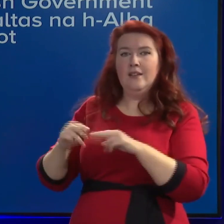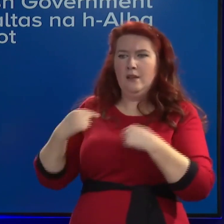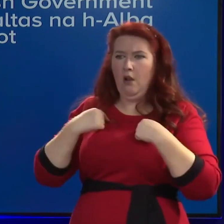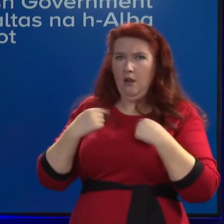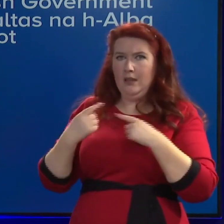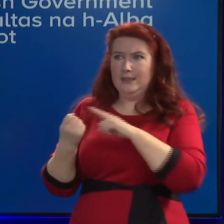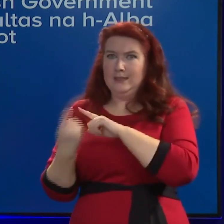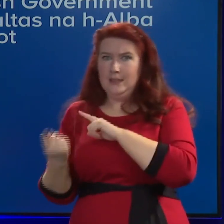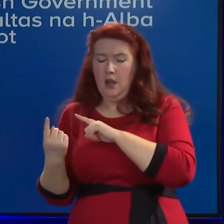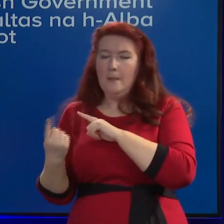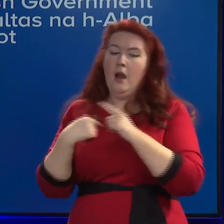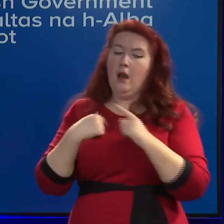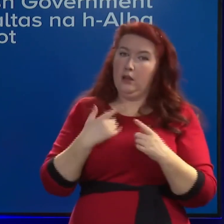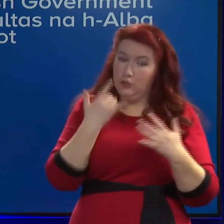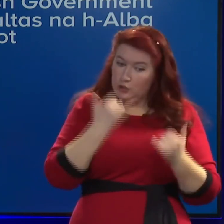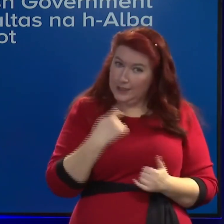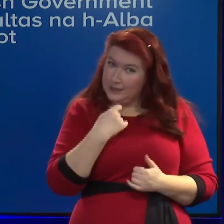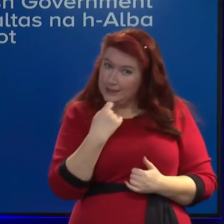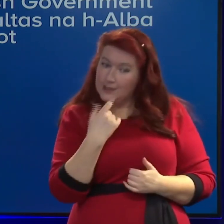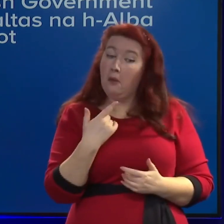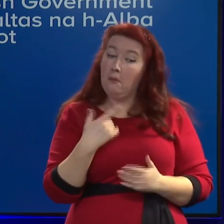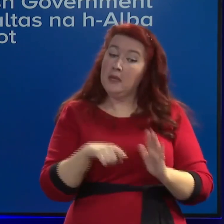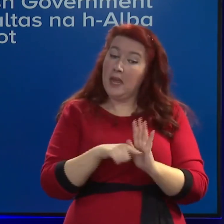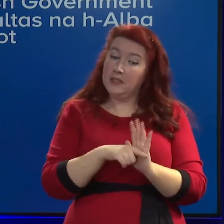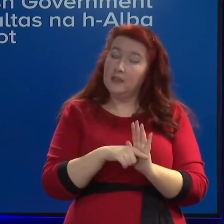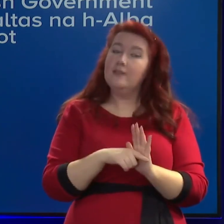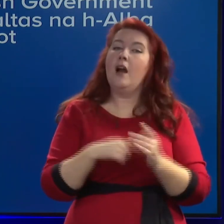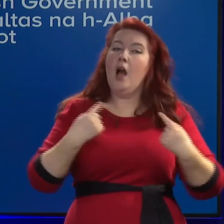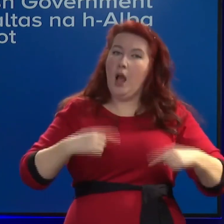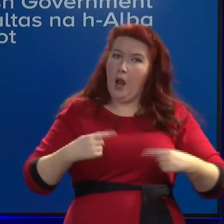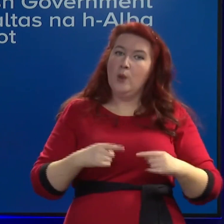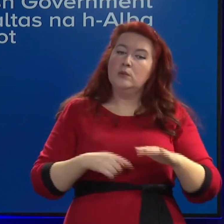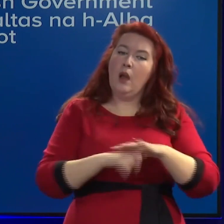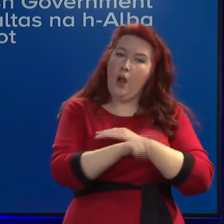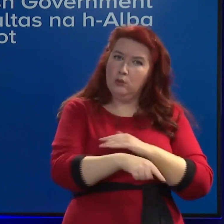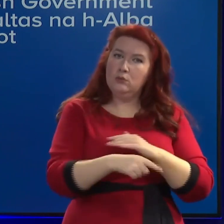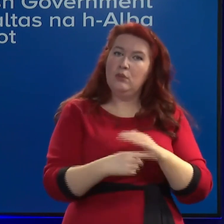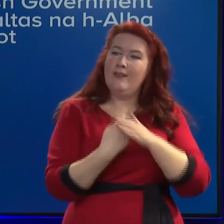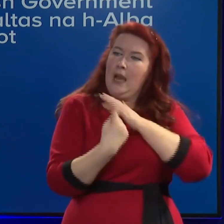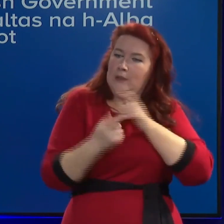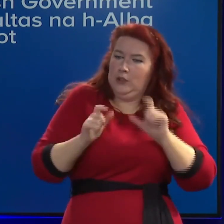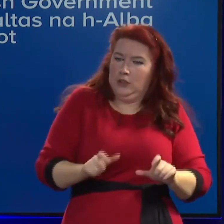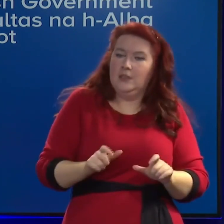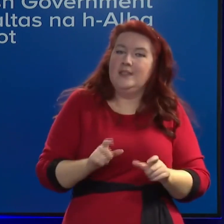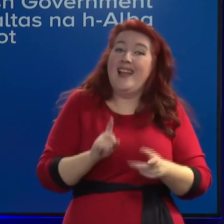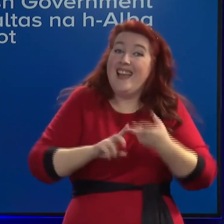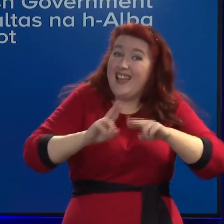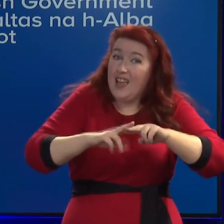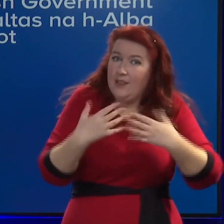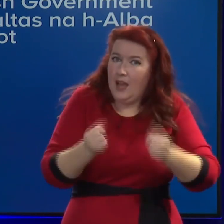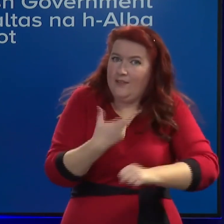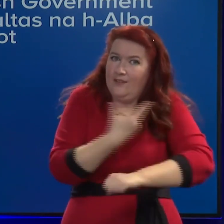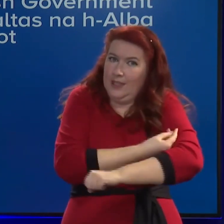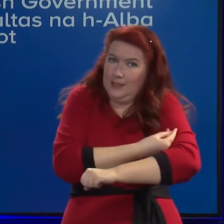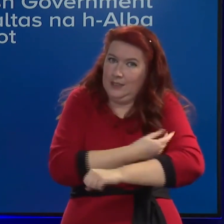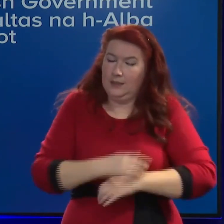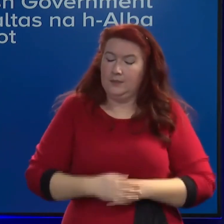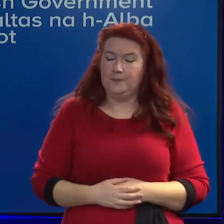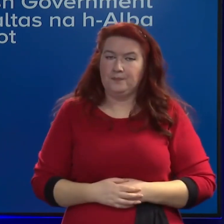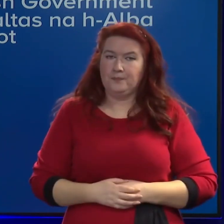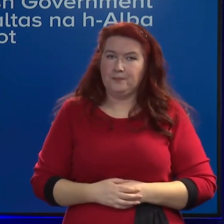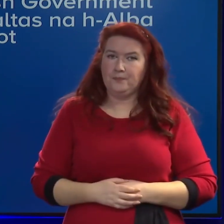isolation at that point as long as they are double vaccinated. And secondly, I want to refer to the advice that Public